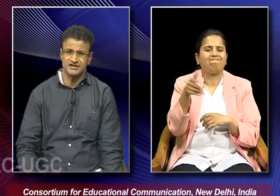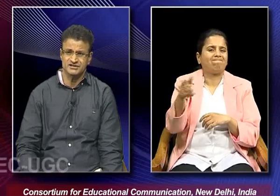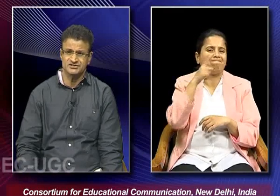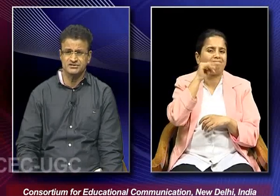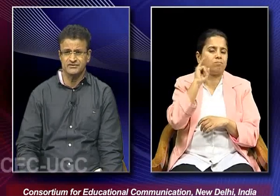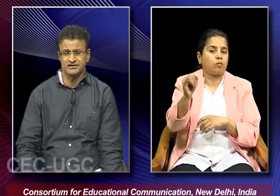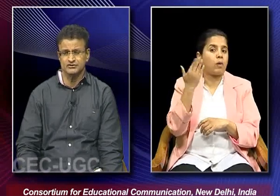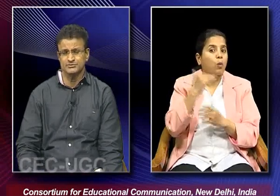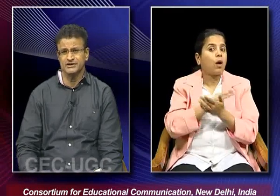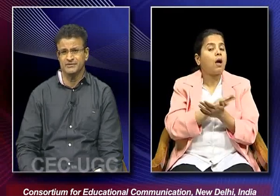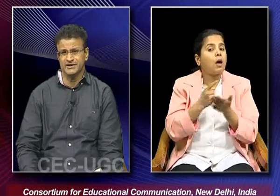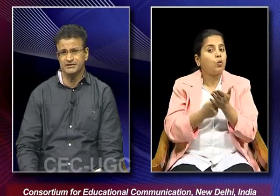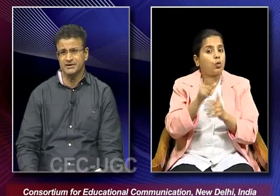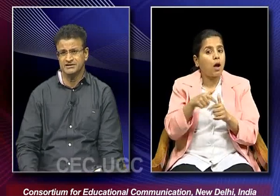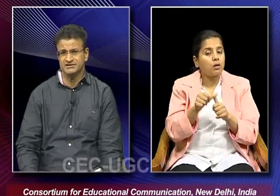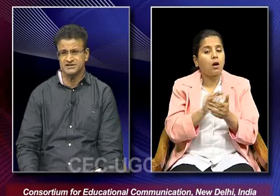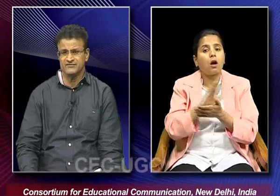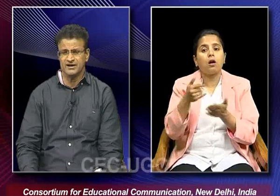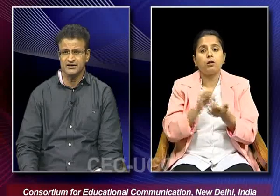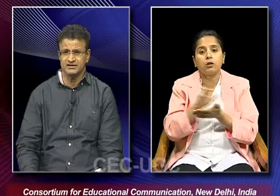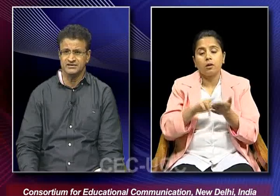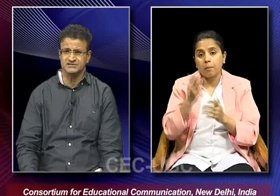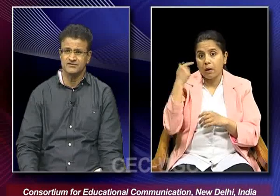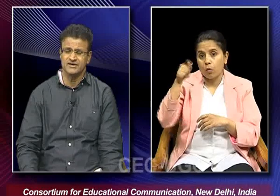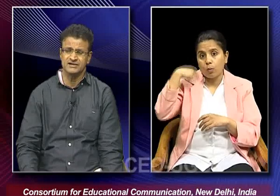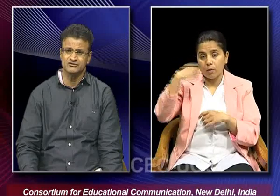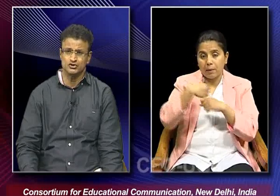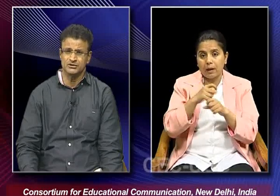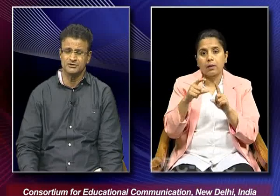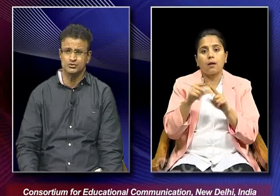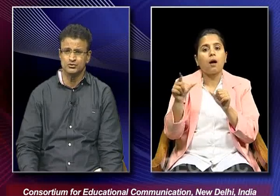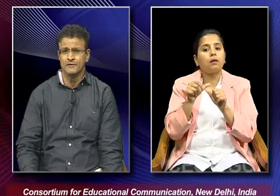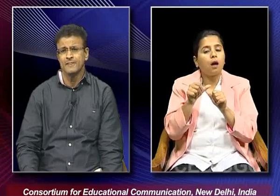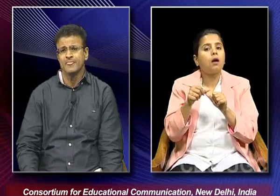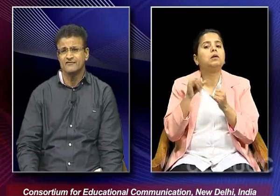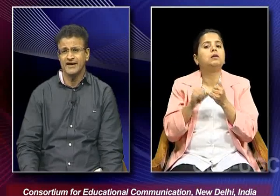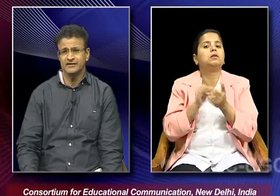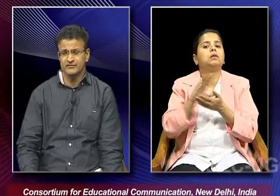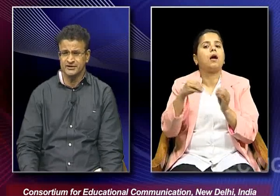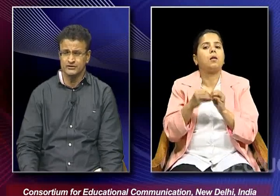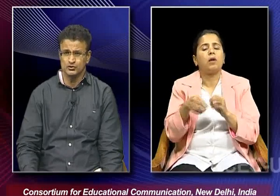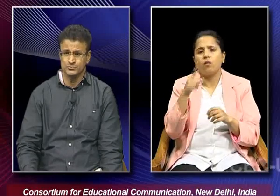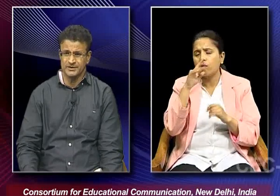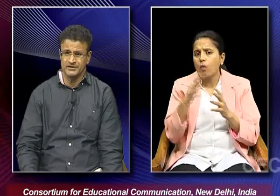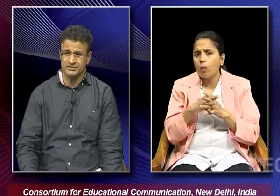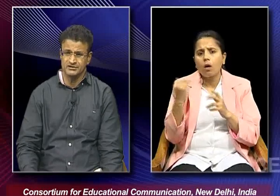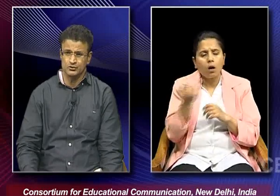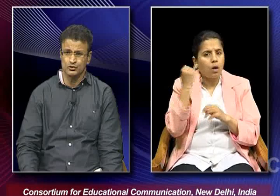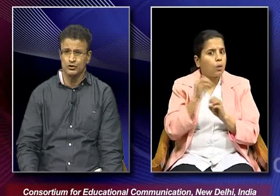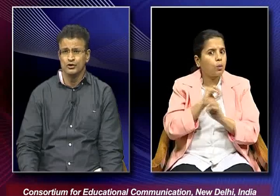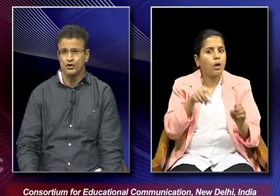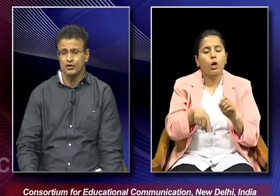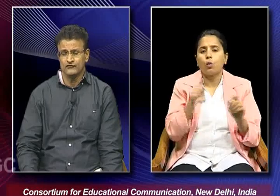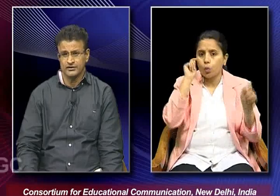Raja Harishchandra, when it was being made by Dada Saheb Phalke was not able to find a woman to play the